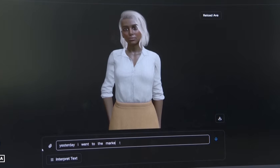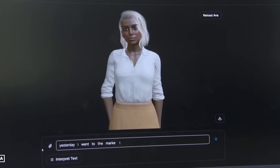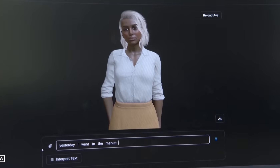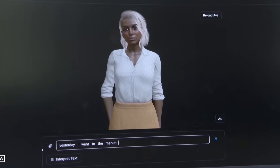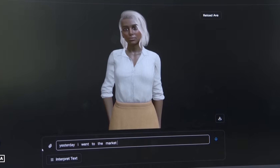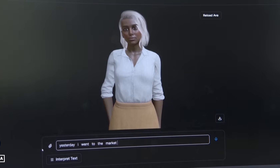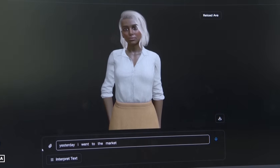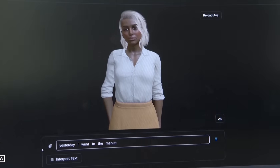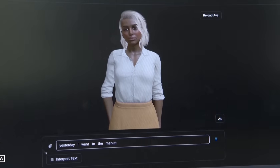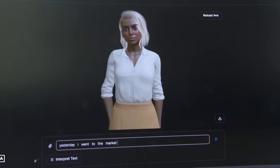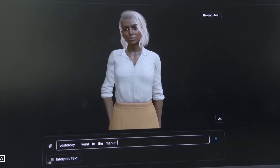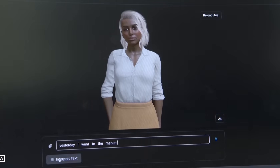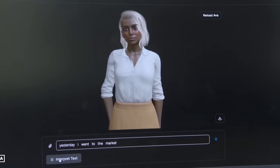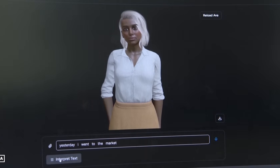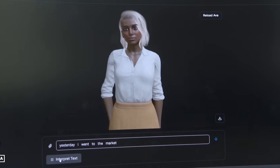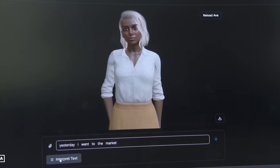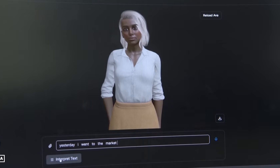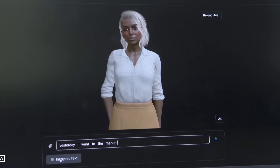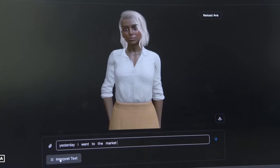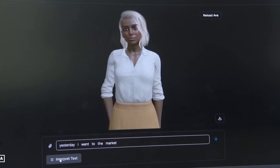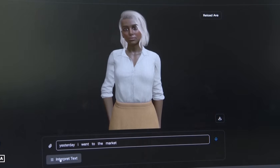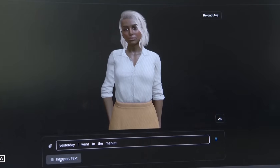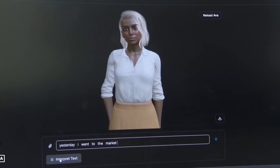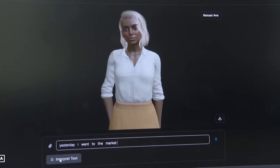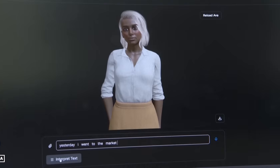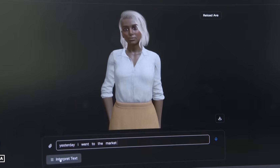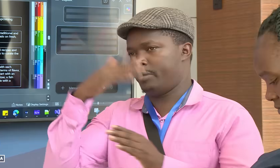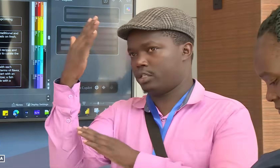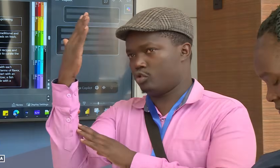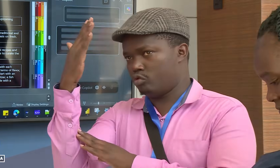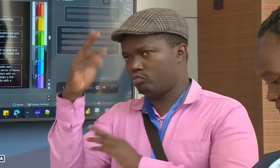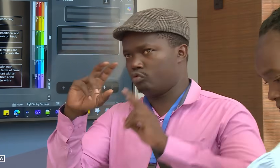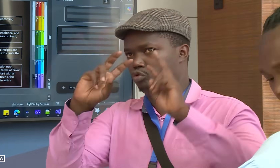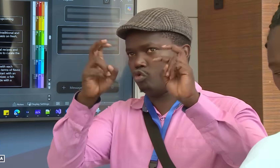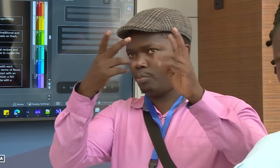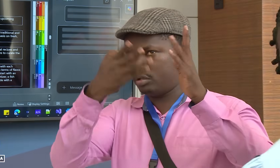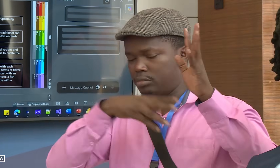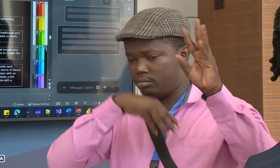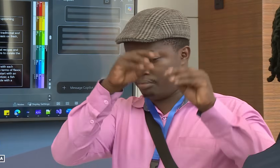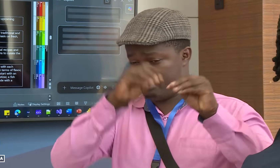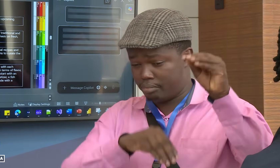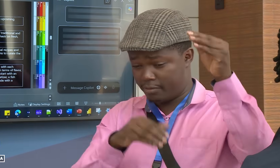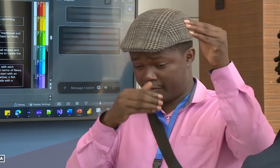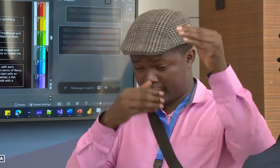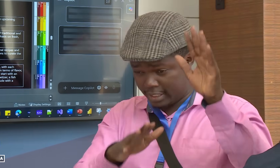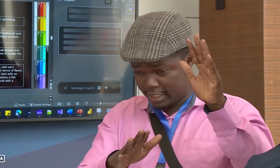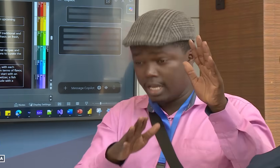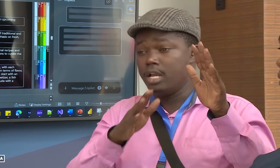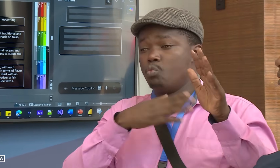soon be able to interpret speech into sign language in real time. That could be life-changing for the nearly half a million